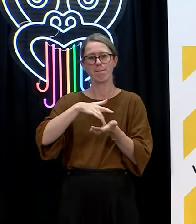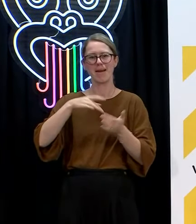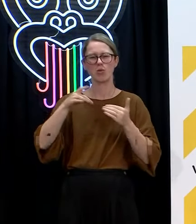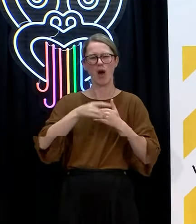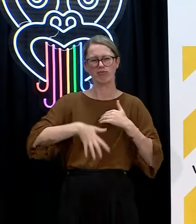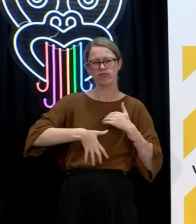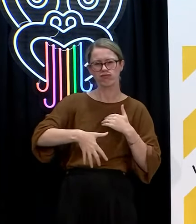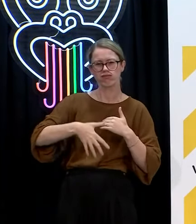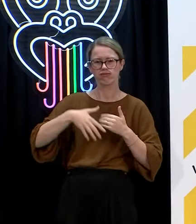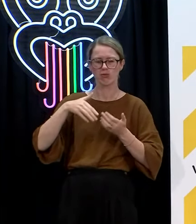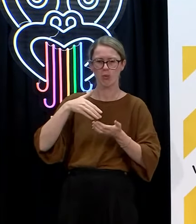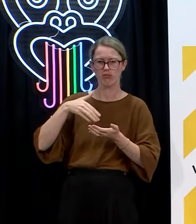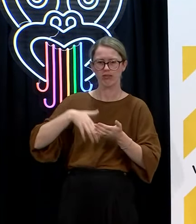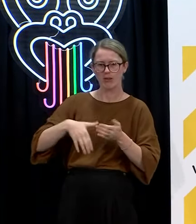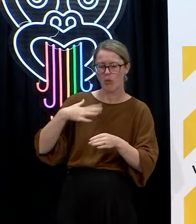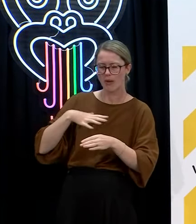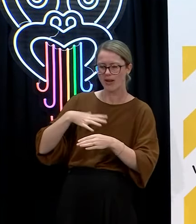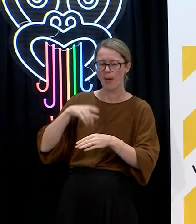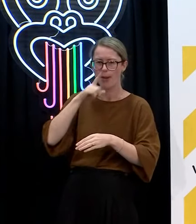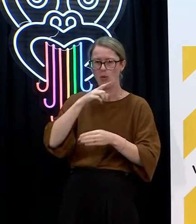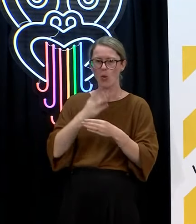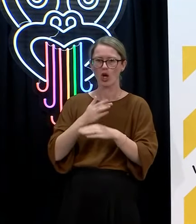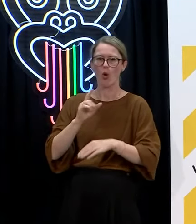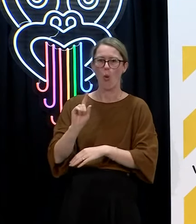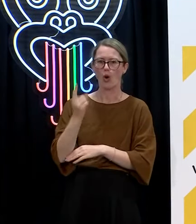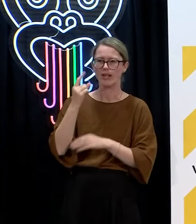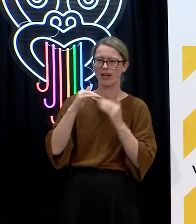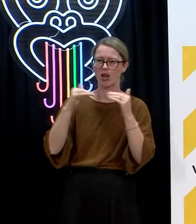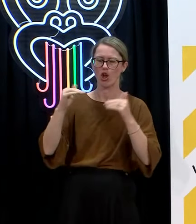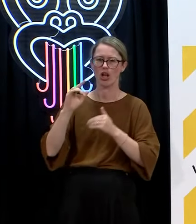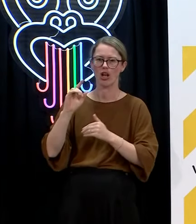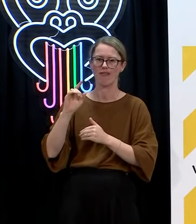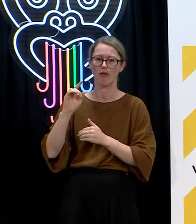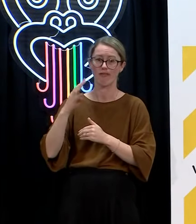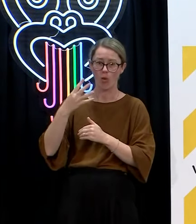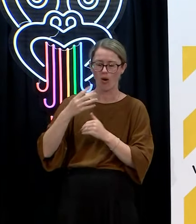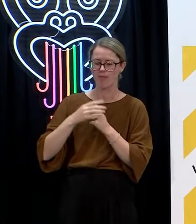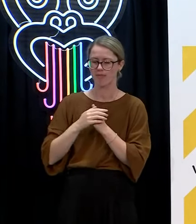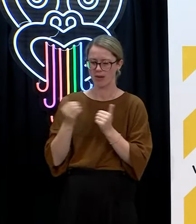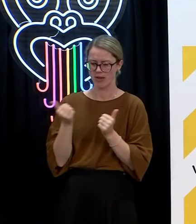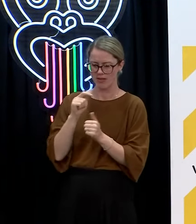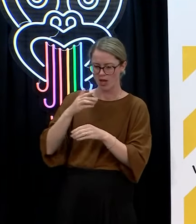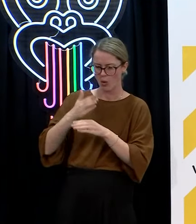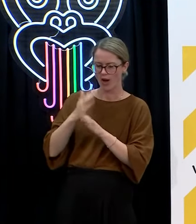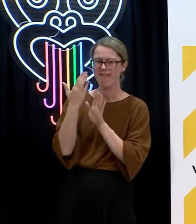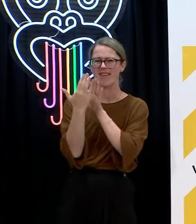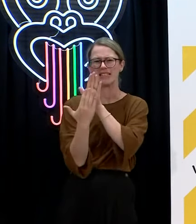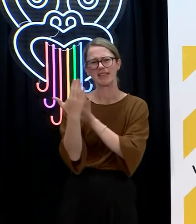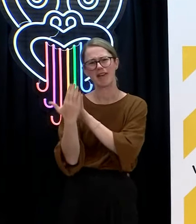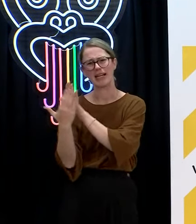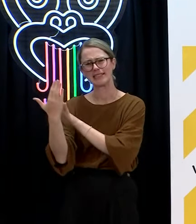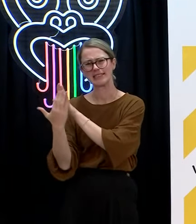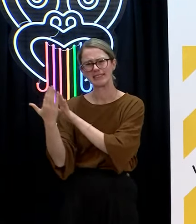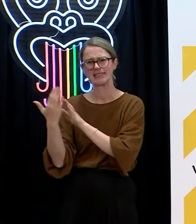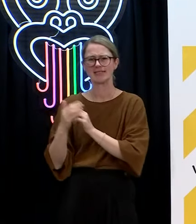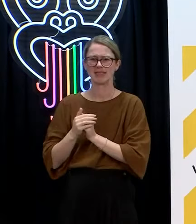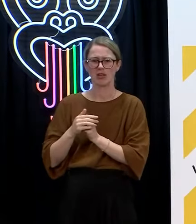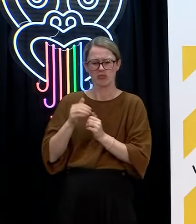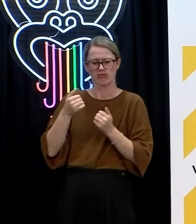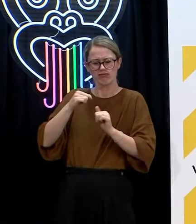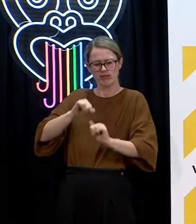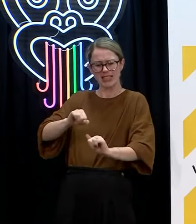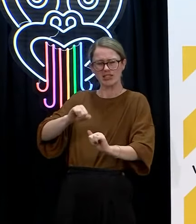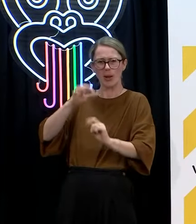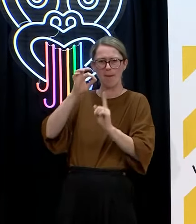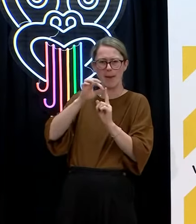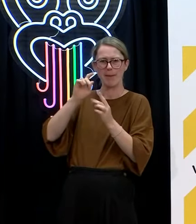Makaurau during Alert Level 4. As you would imagine, much of their work is face-to-face and with the usual protections and